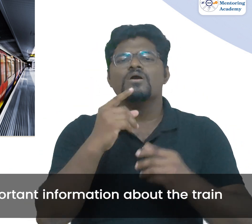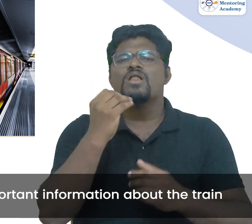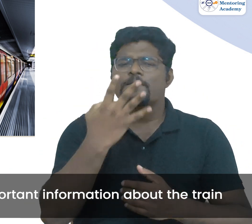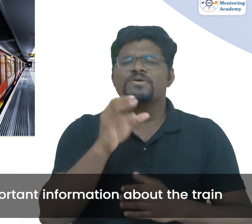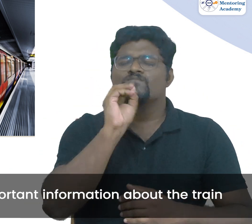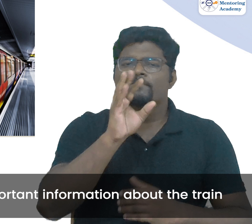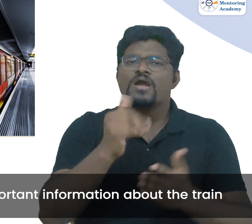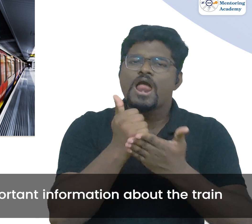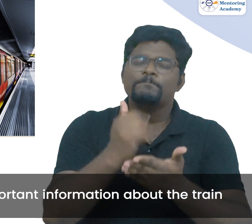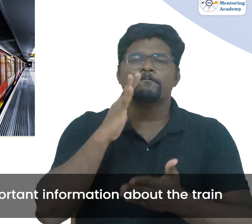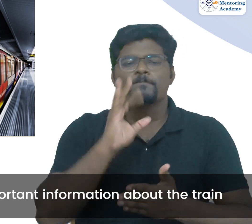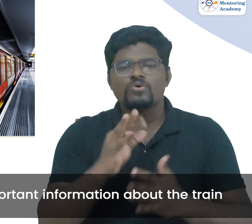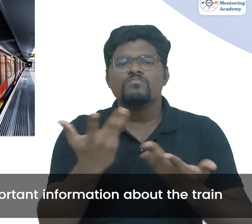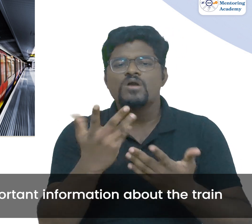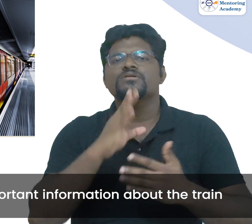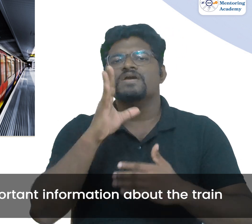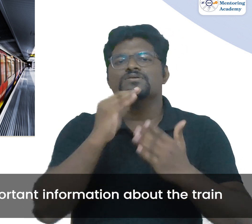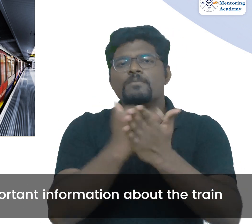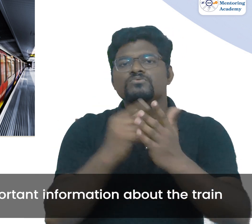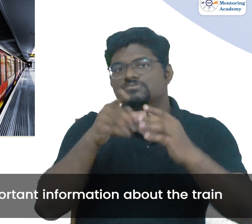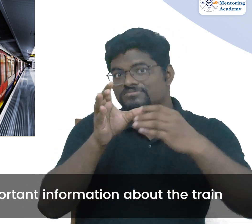This number provides important information about the train.